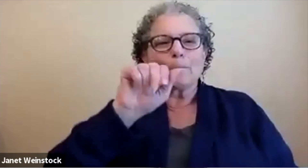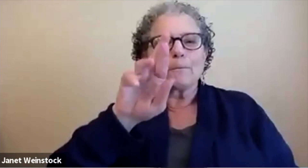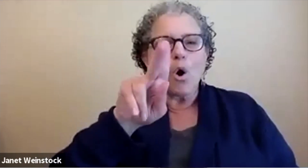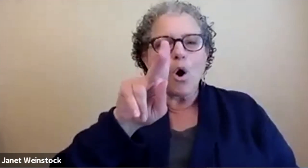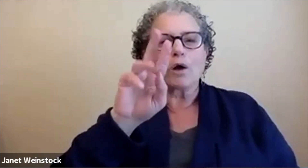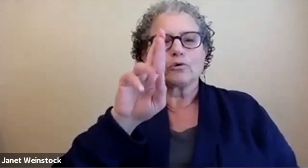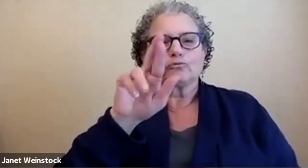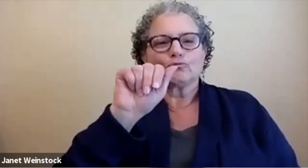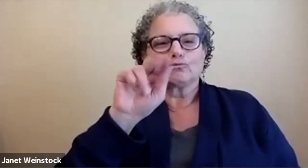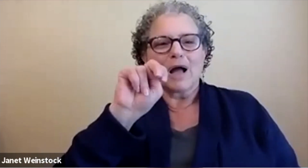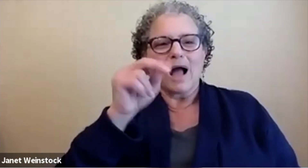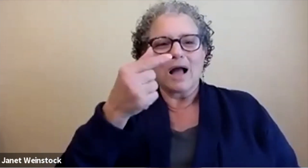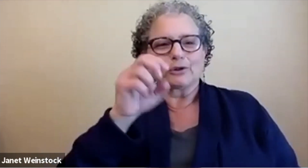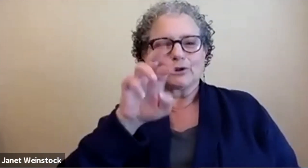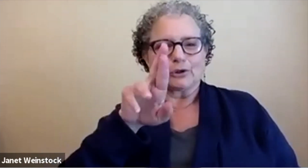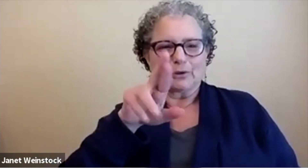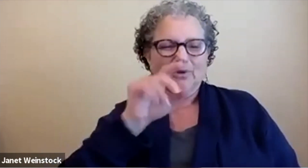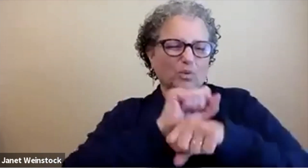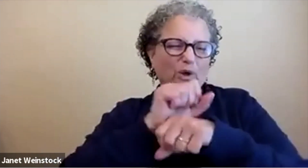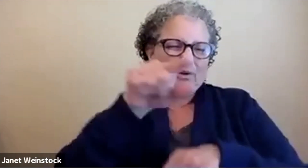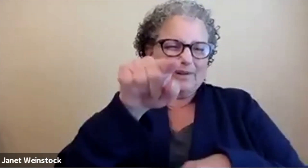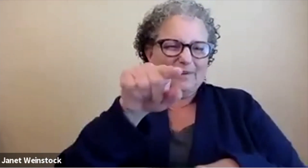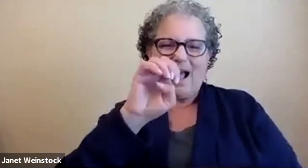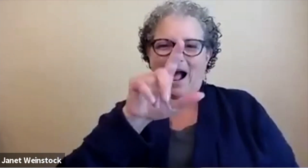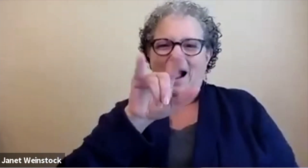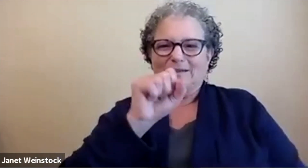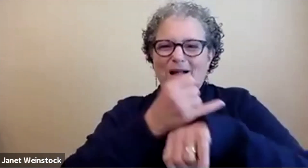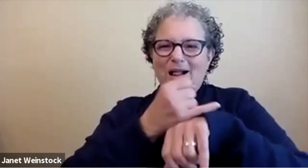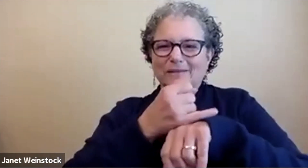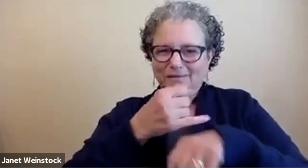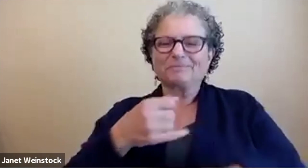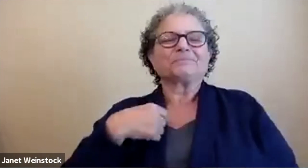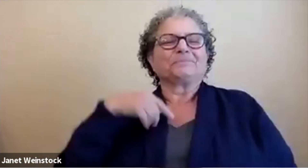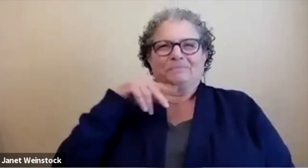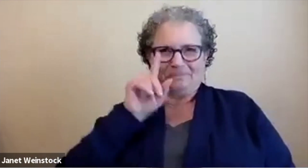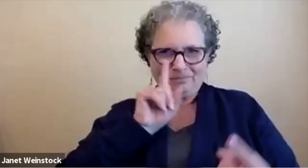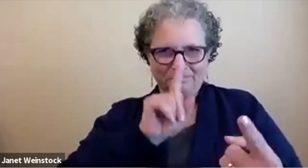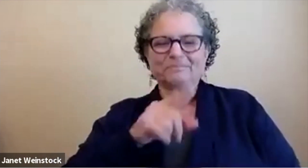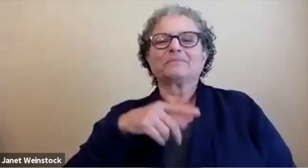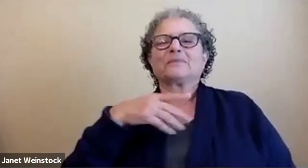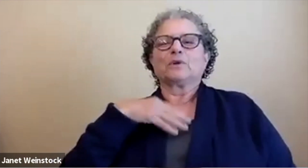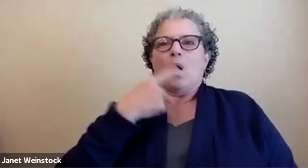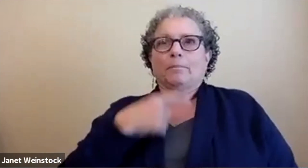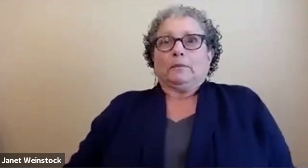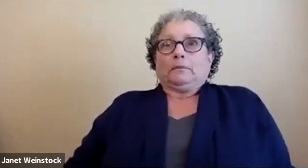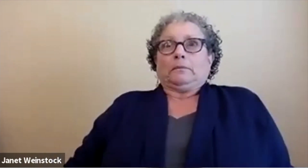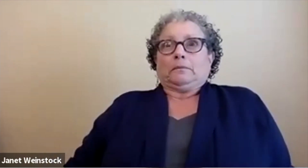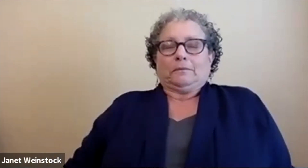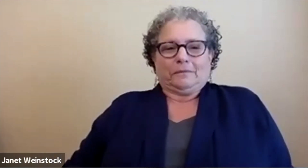met the park ranger there, who worked in Ellis Island. And my